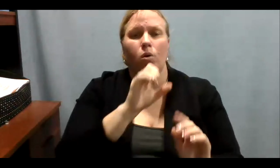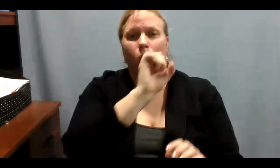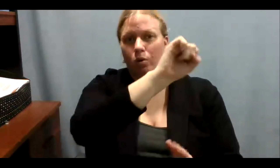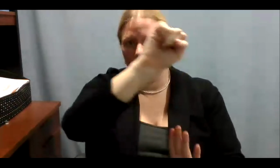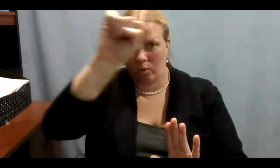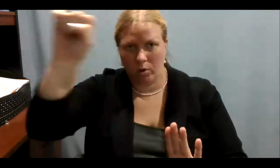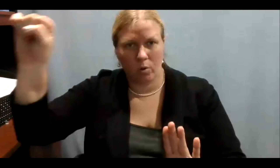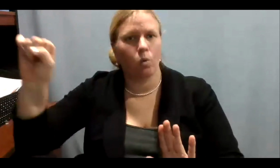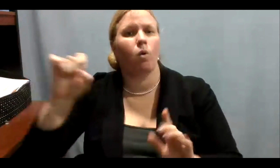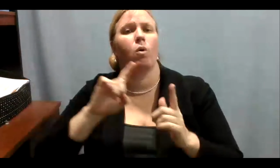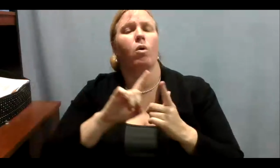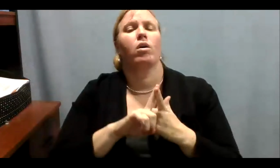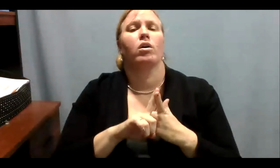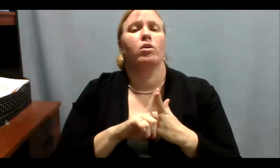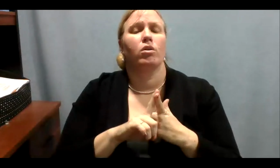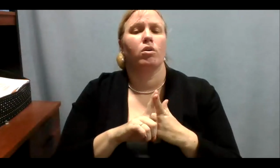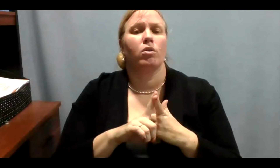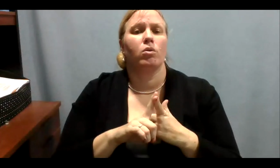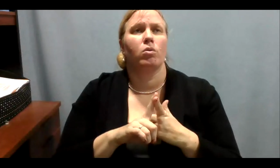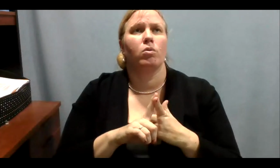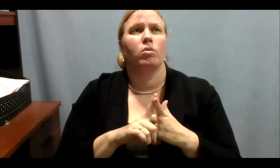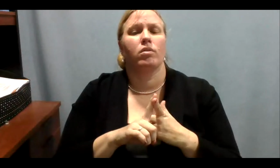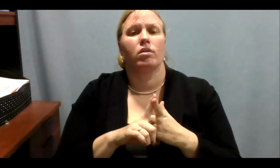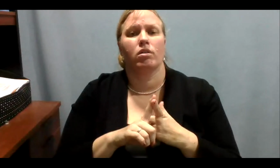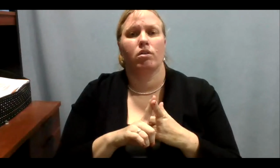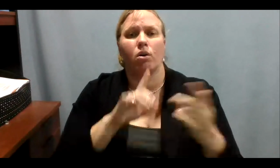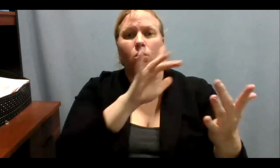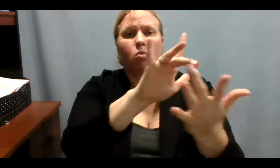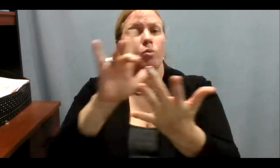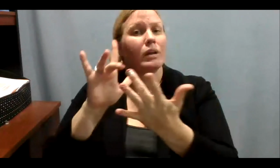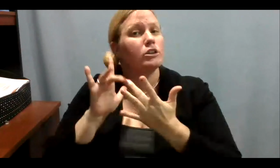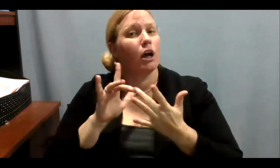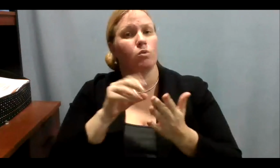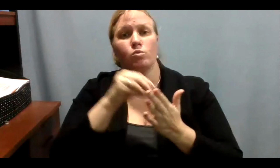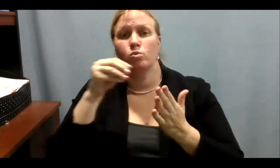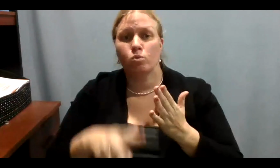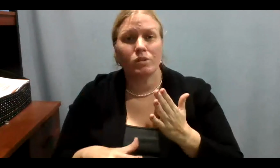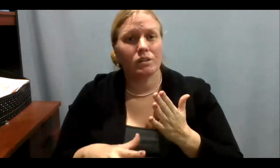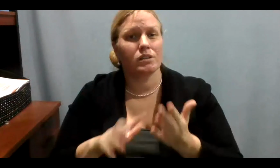reported on that to reach out to students to get them more engaged.